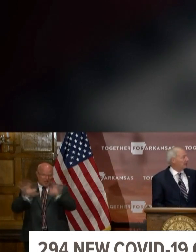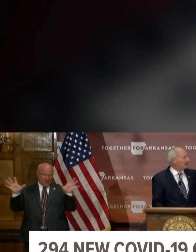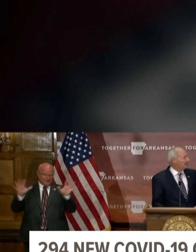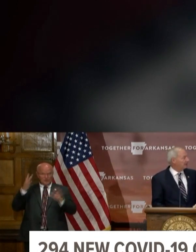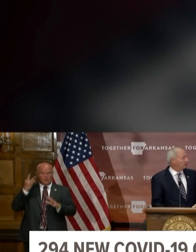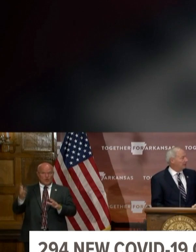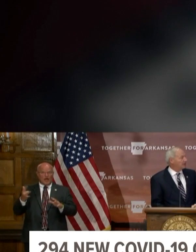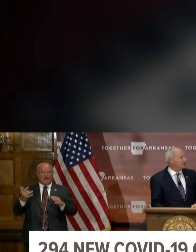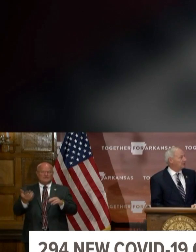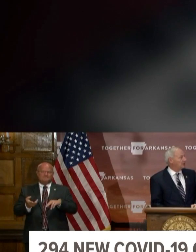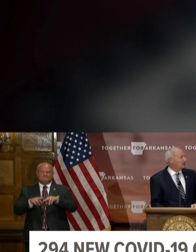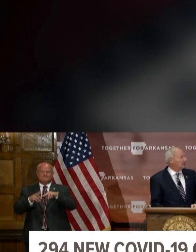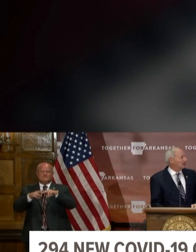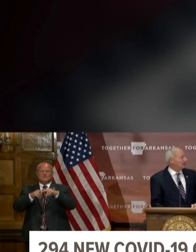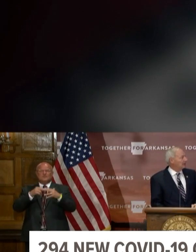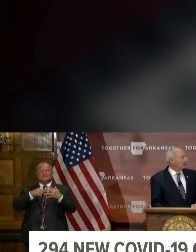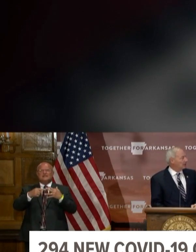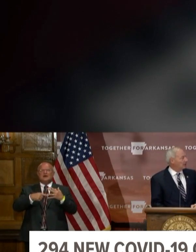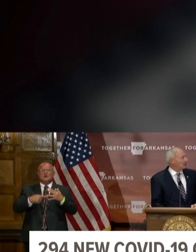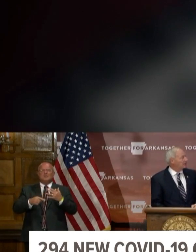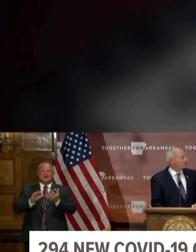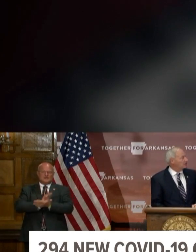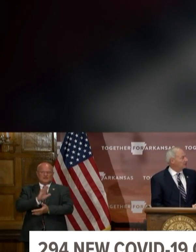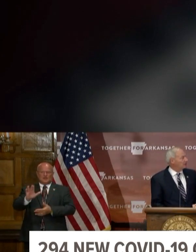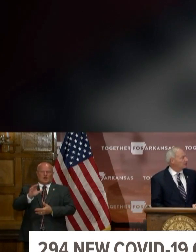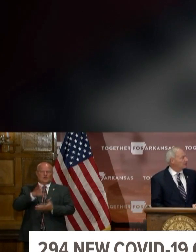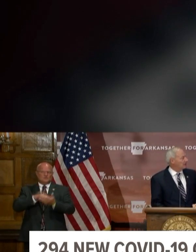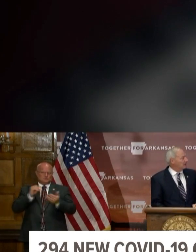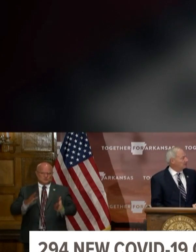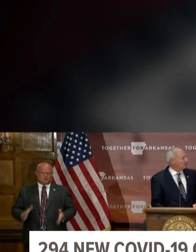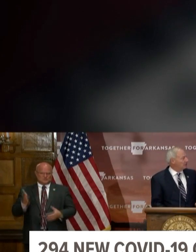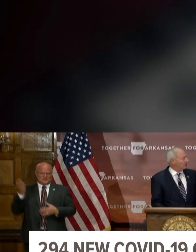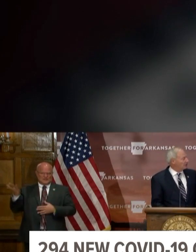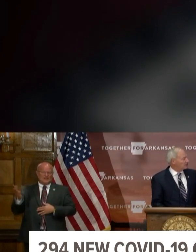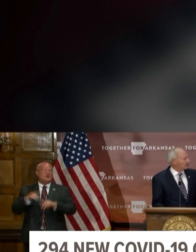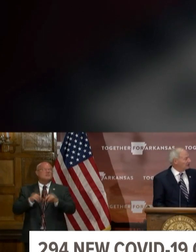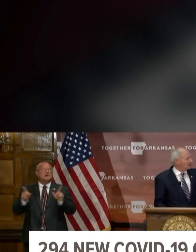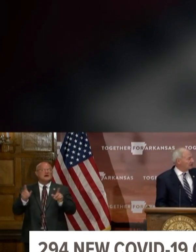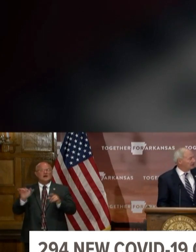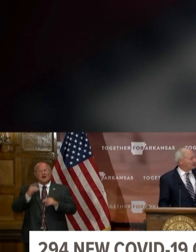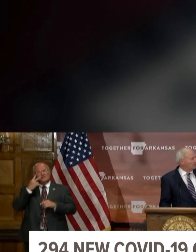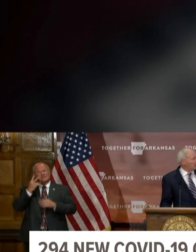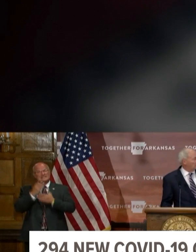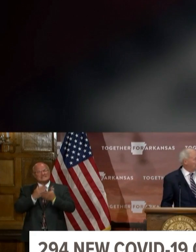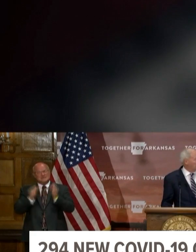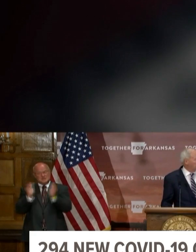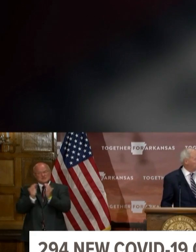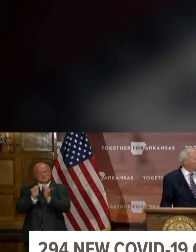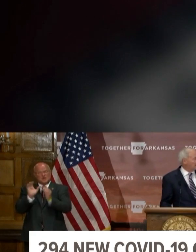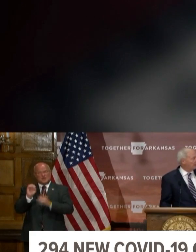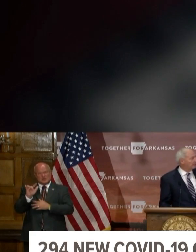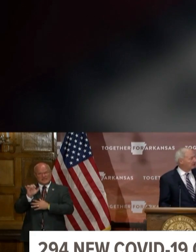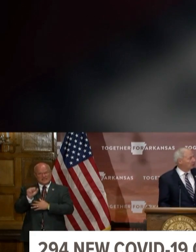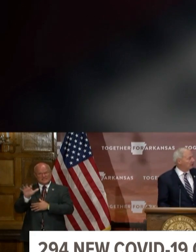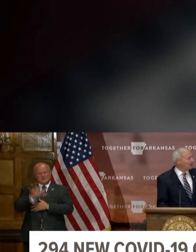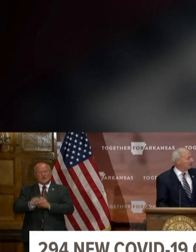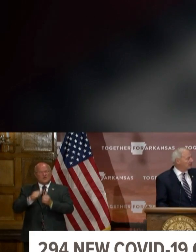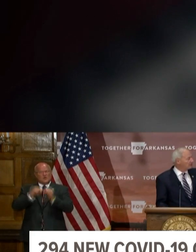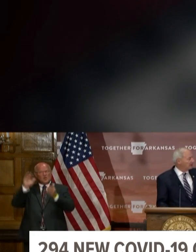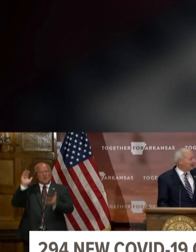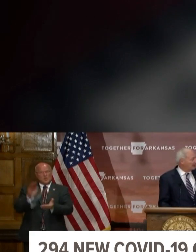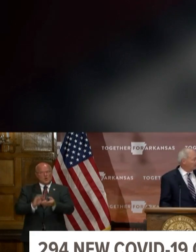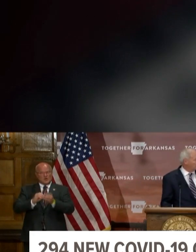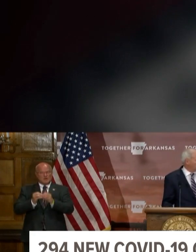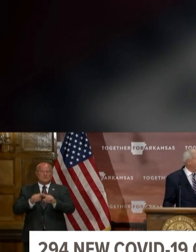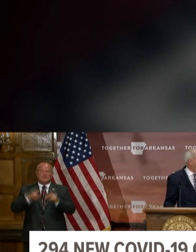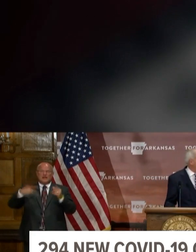obviously because we had the increase among our college students. but you can also see some of the smaller counties around with lower numbers